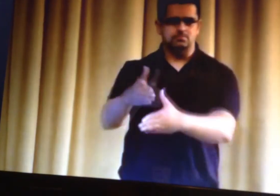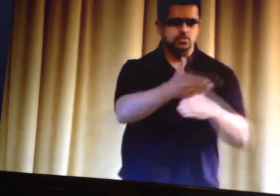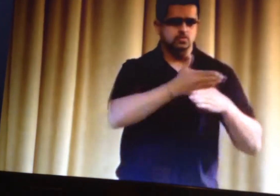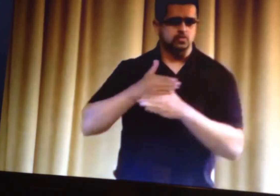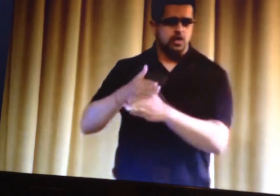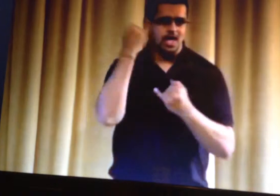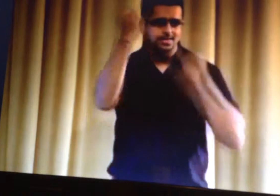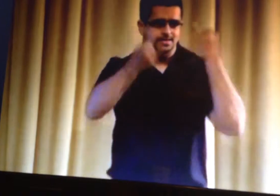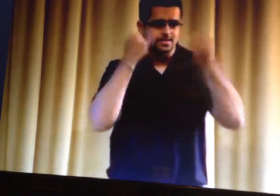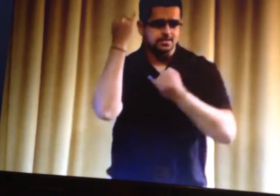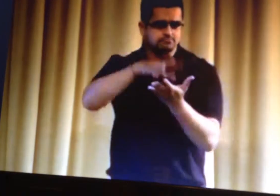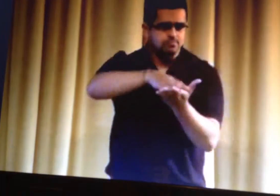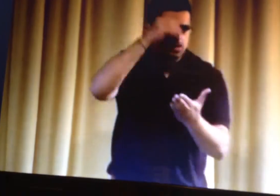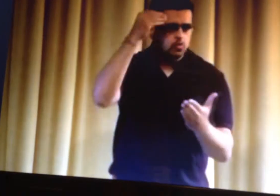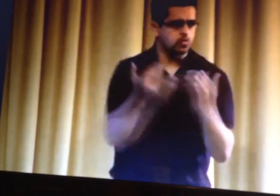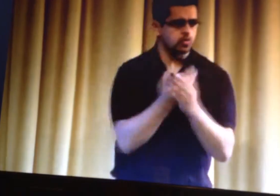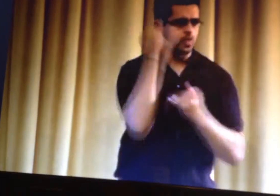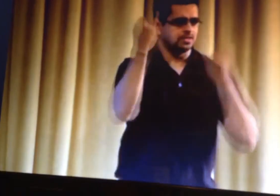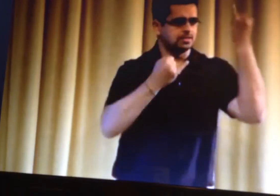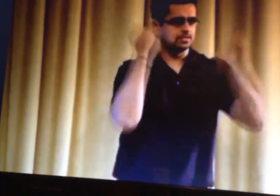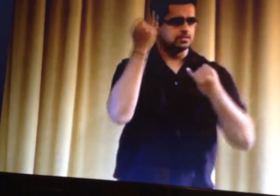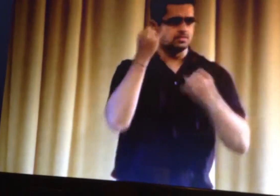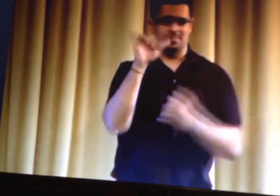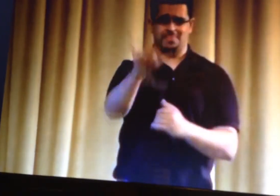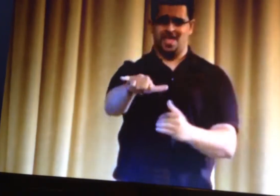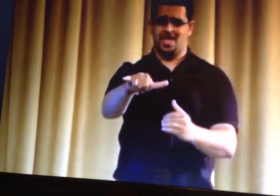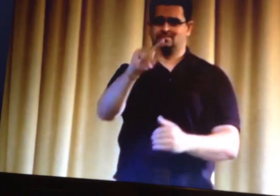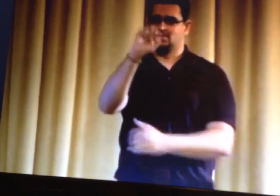For example, today we're all here, and why are we sharing our ideas with each other?